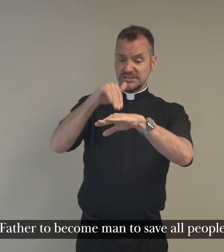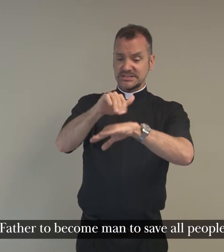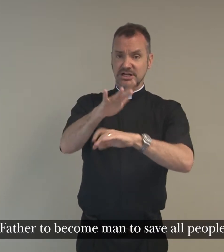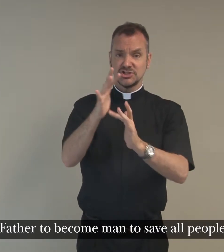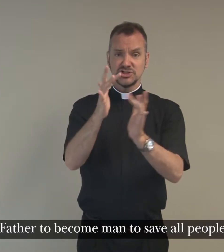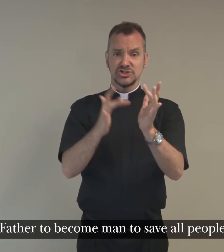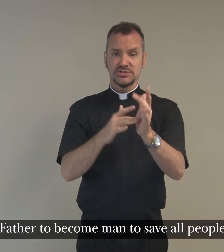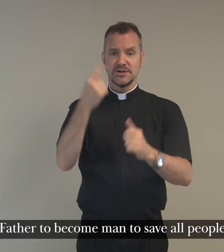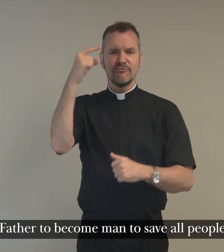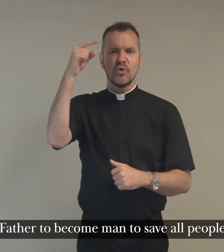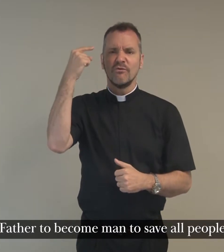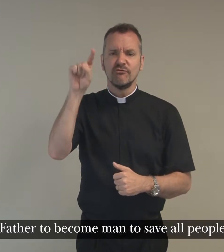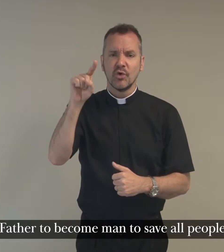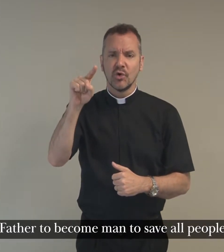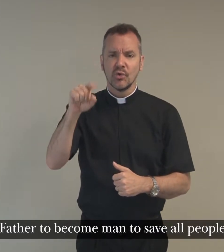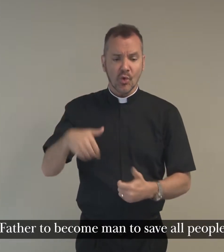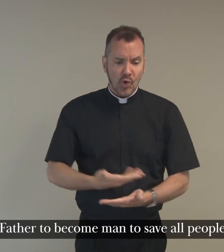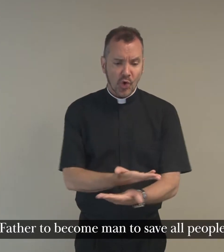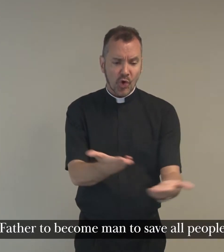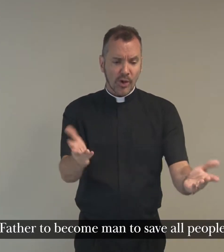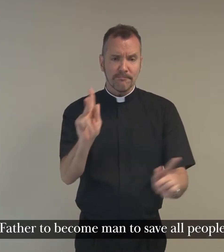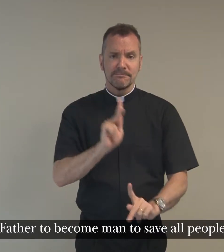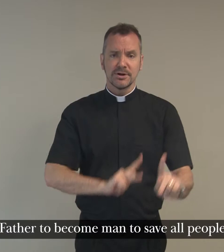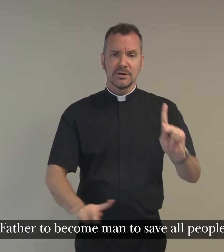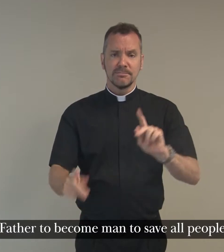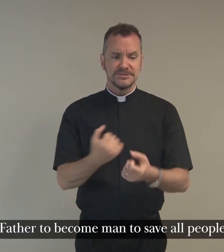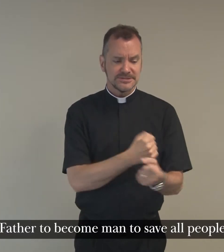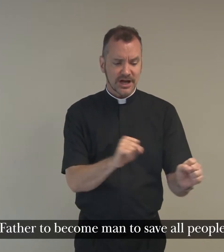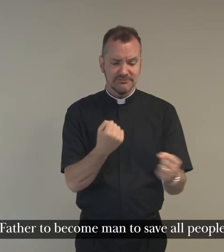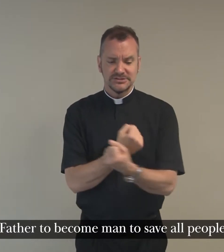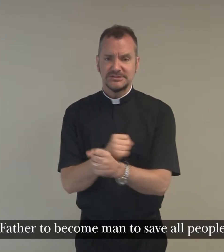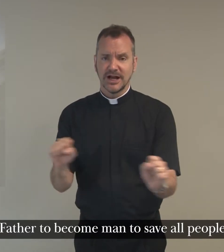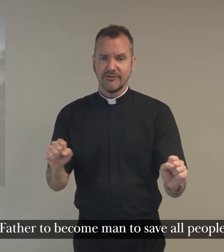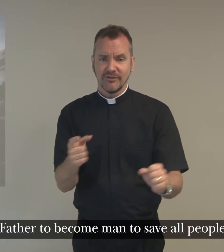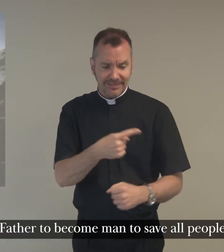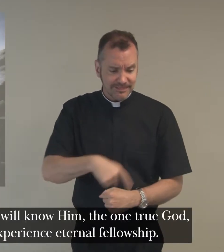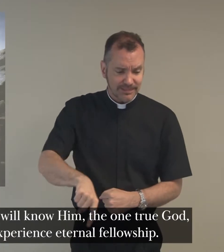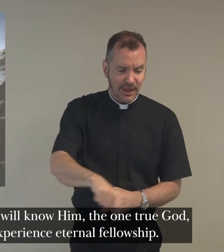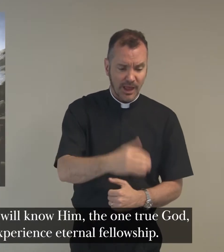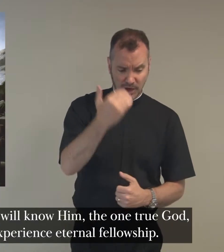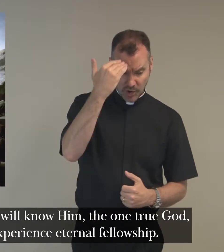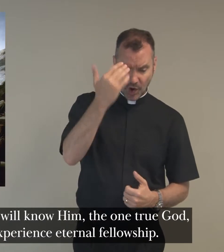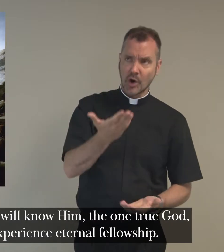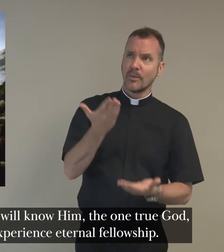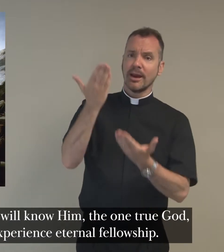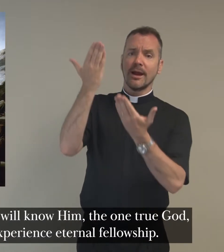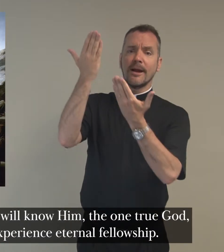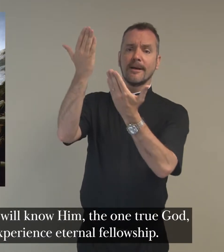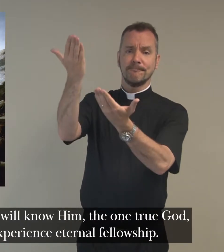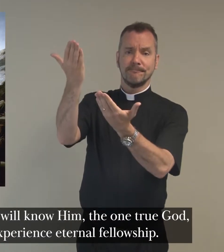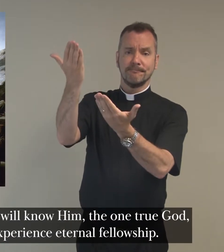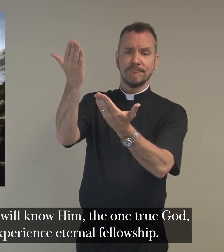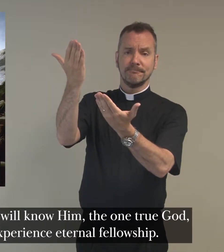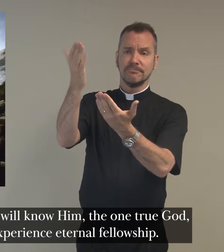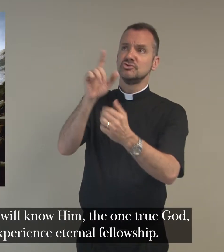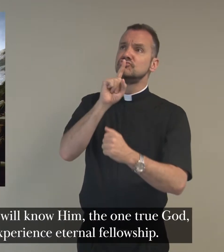so that they will know him, the one true God,